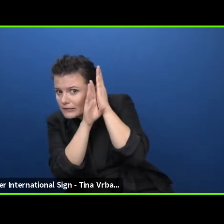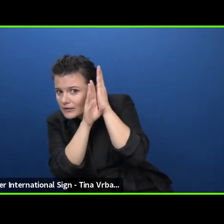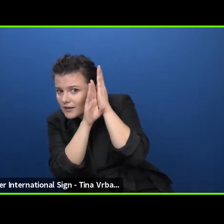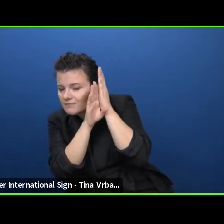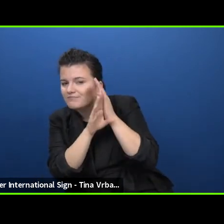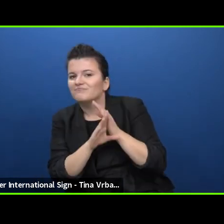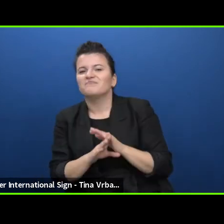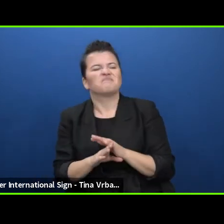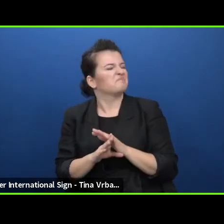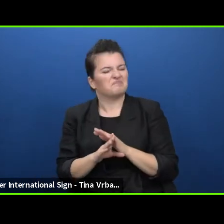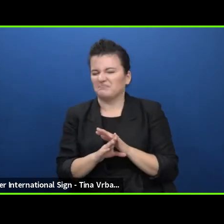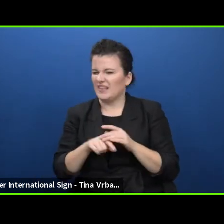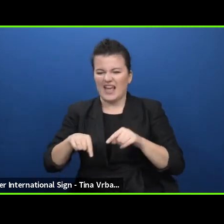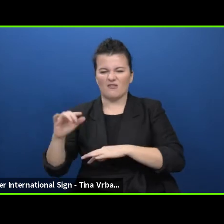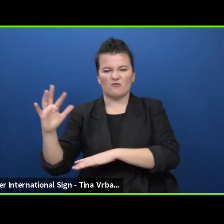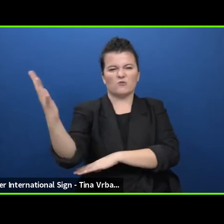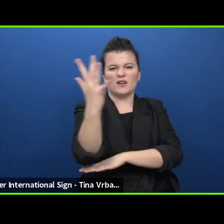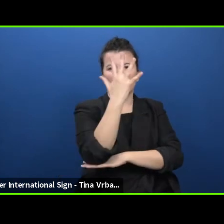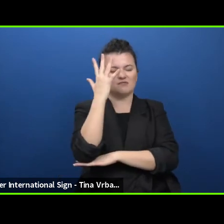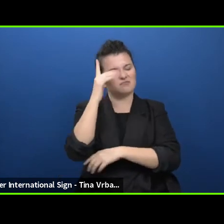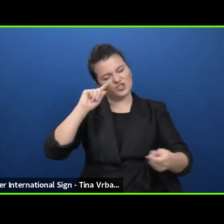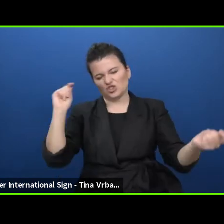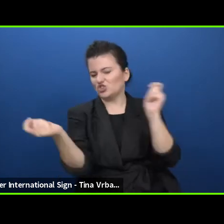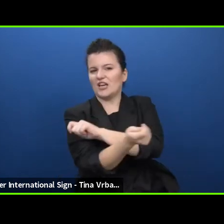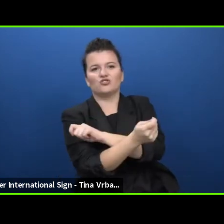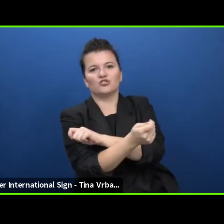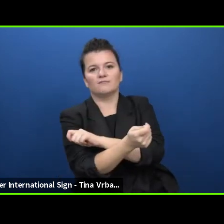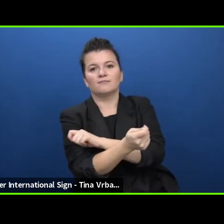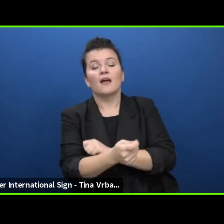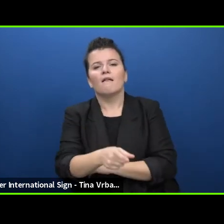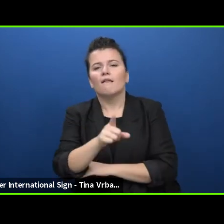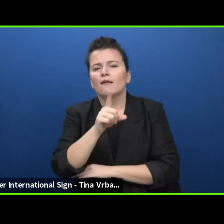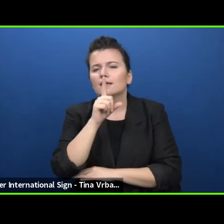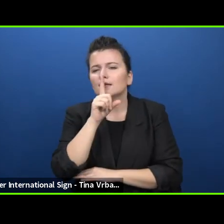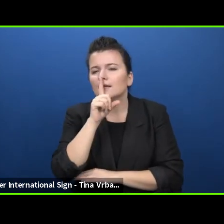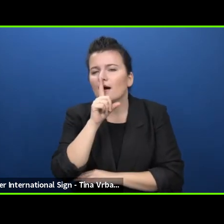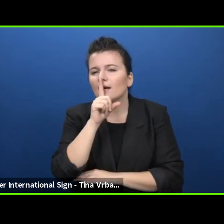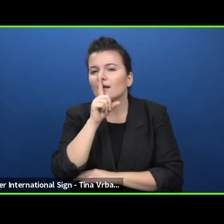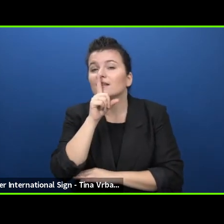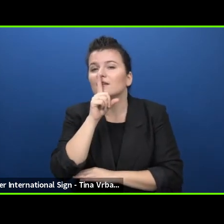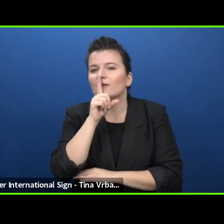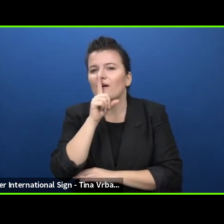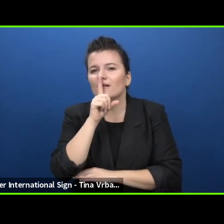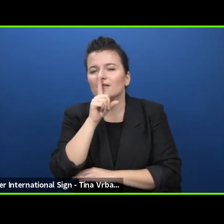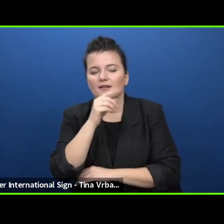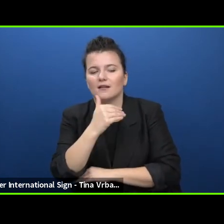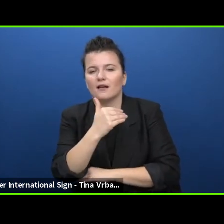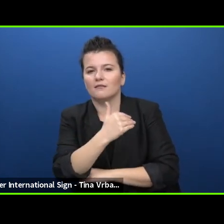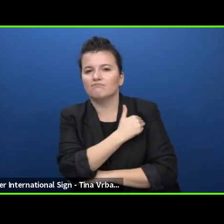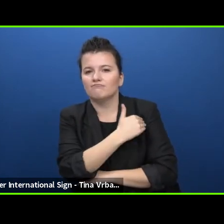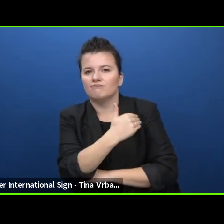here. Silence they bring is a calling. It's time for theater.